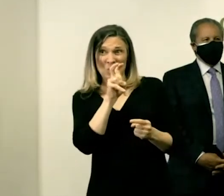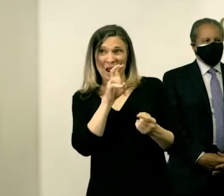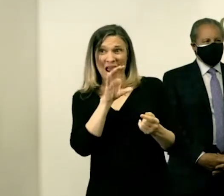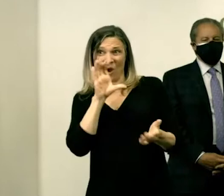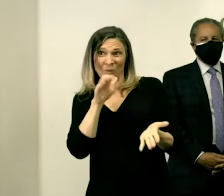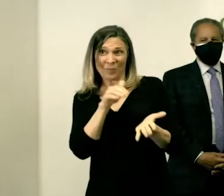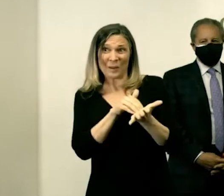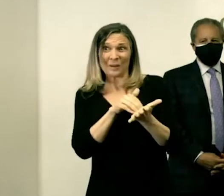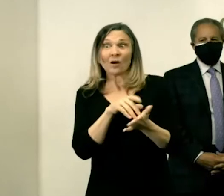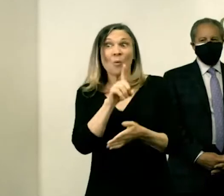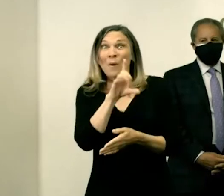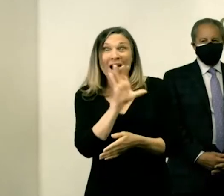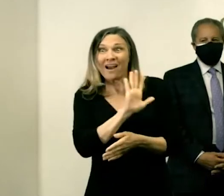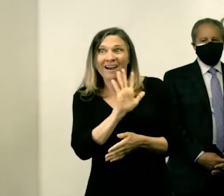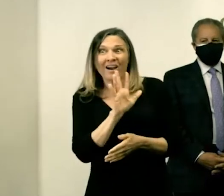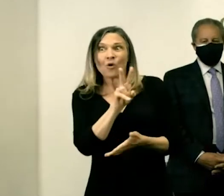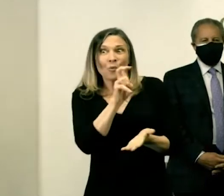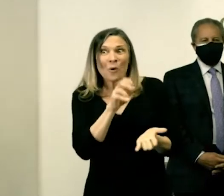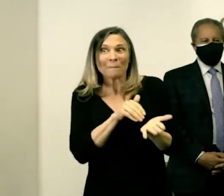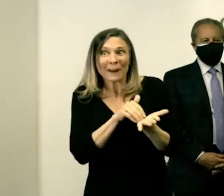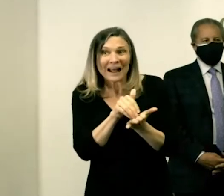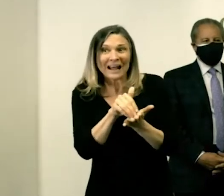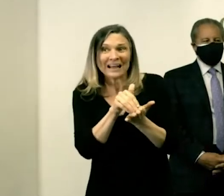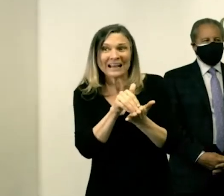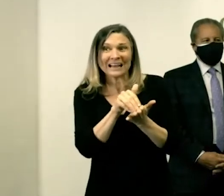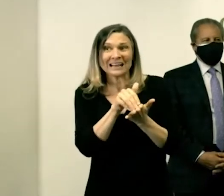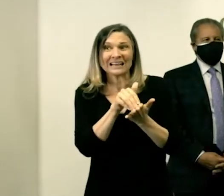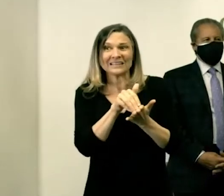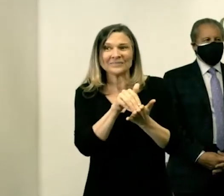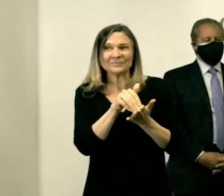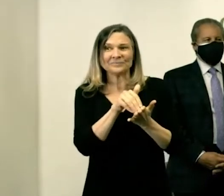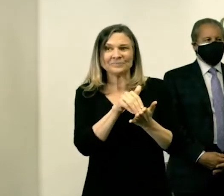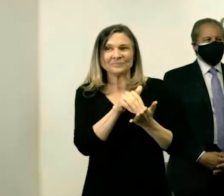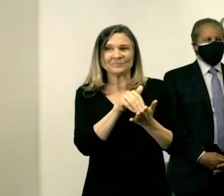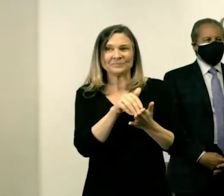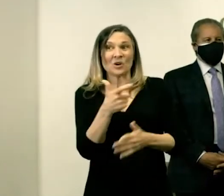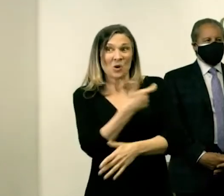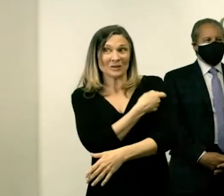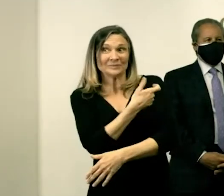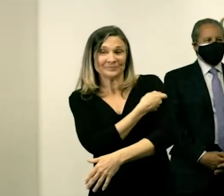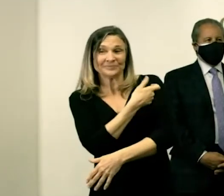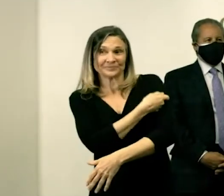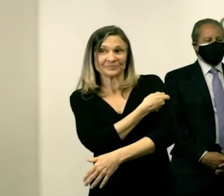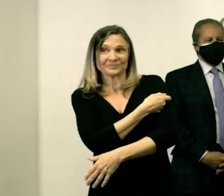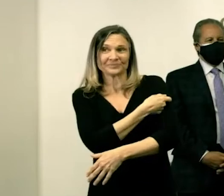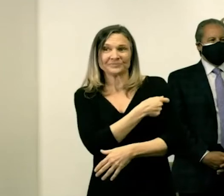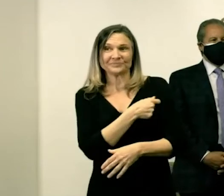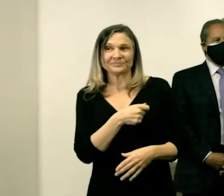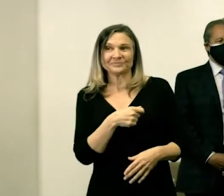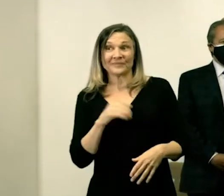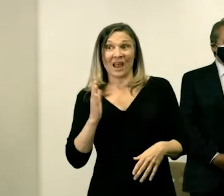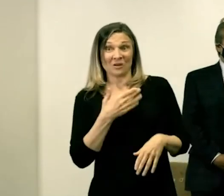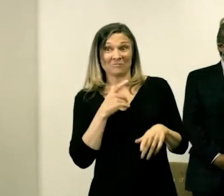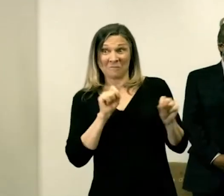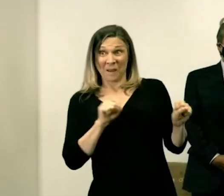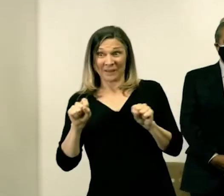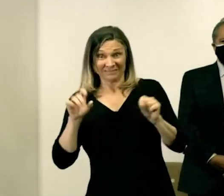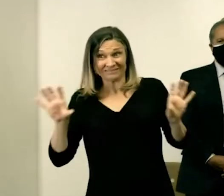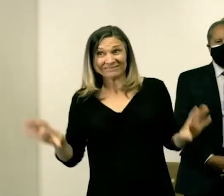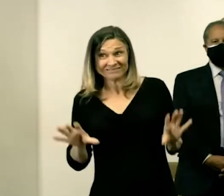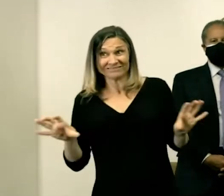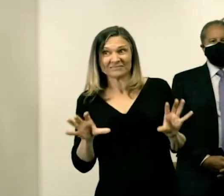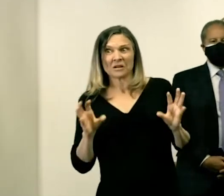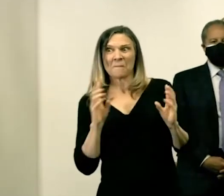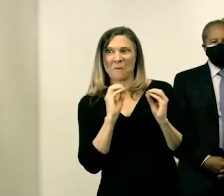million doses administered in his first 100 days, only reinforcing that paradigm. So our ability to do more has always been constrained